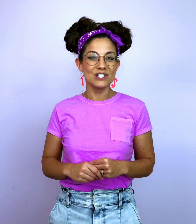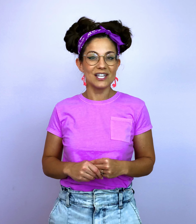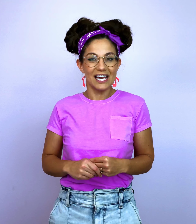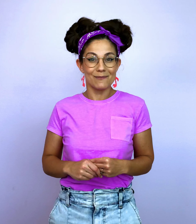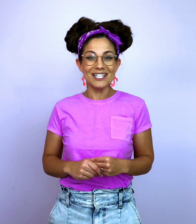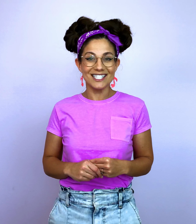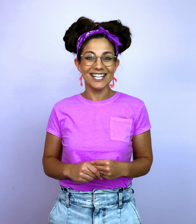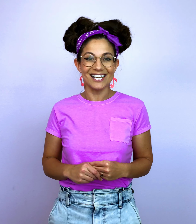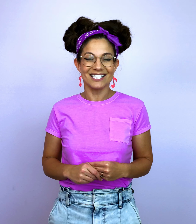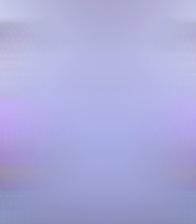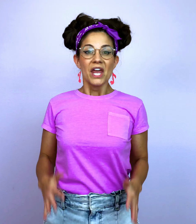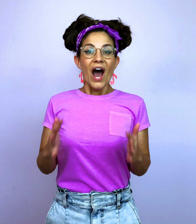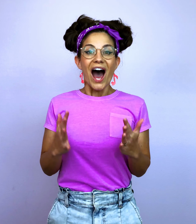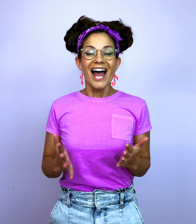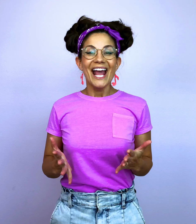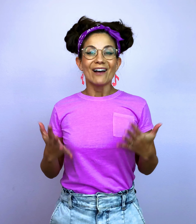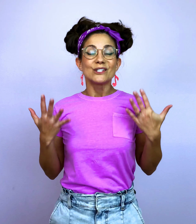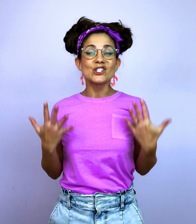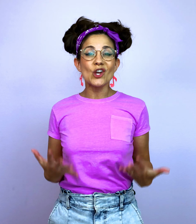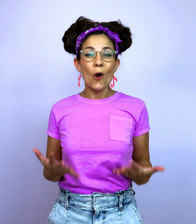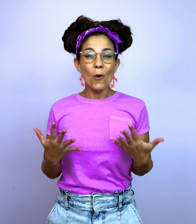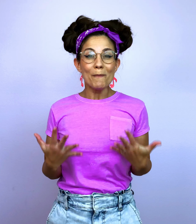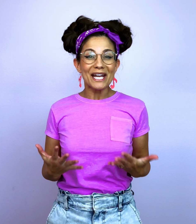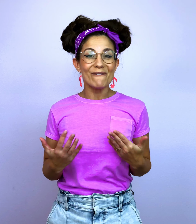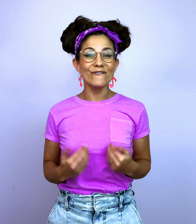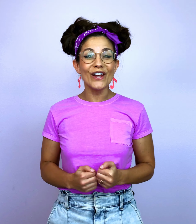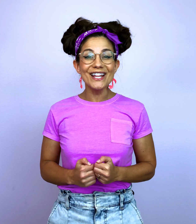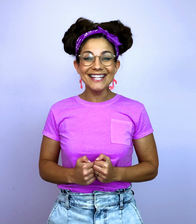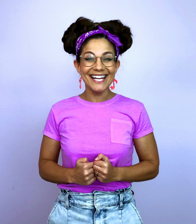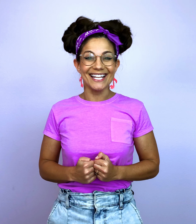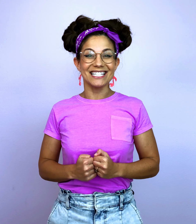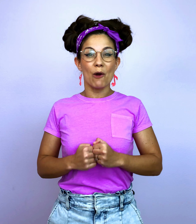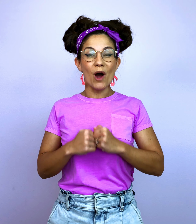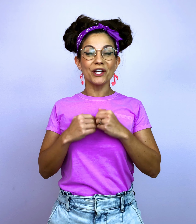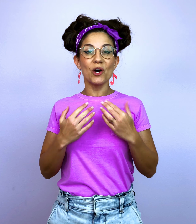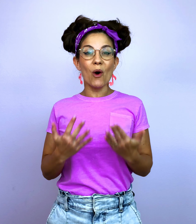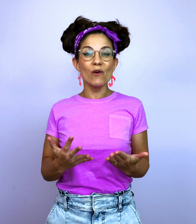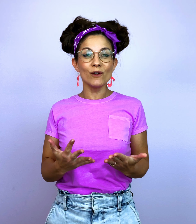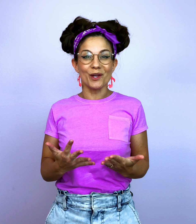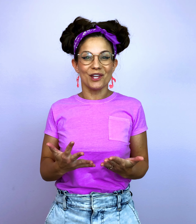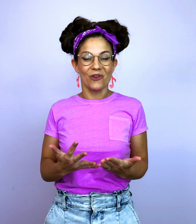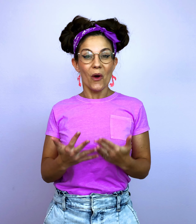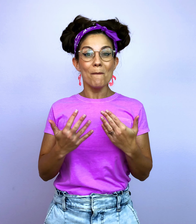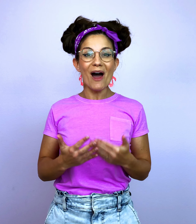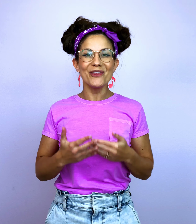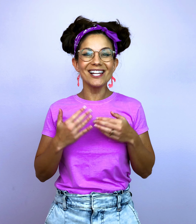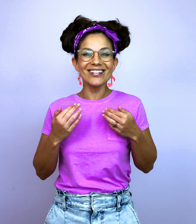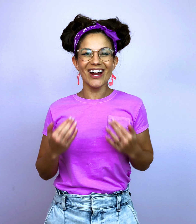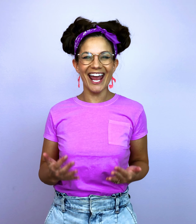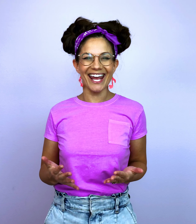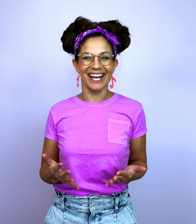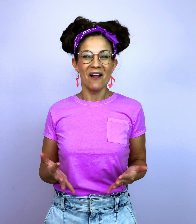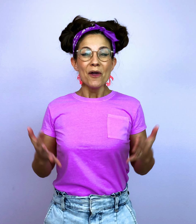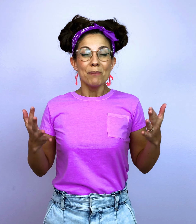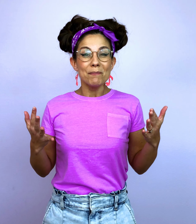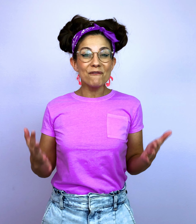to the ABCs. I have so many fun things I want to go over with you about the letter A. But